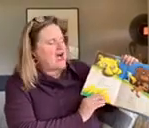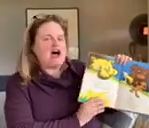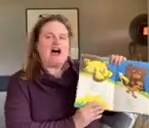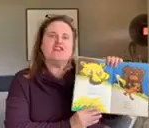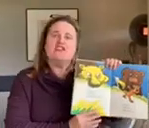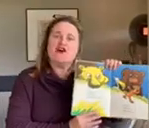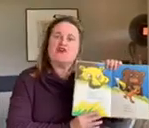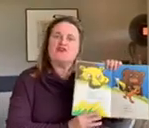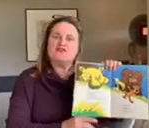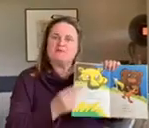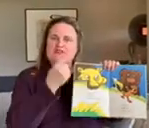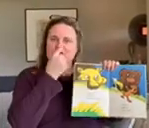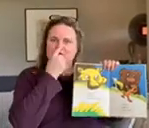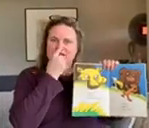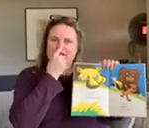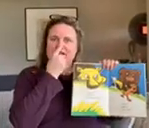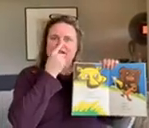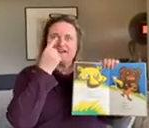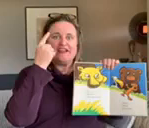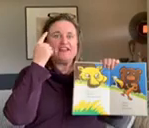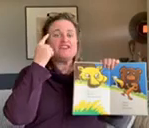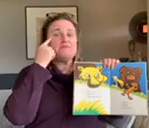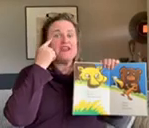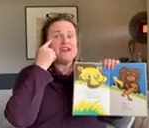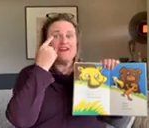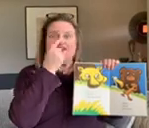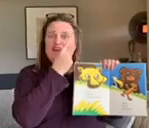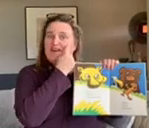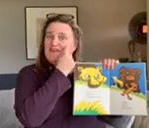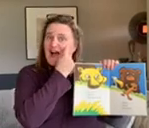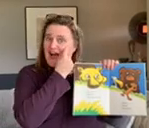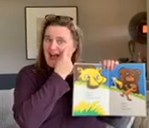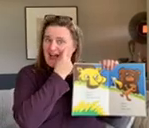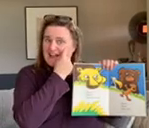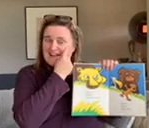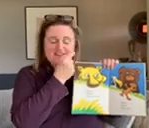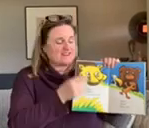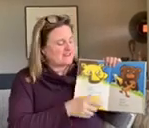A nose between each pair of eyes.